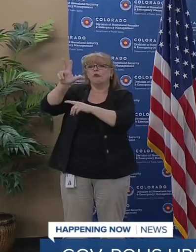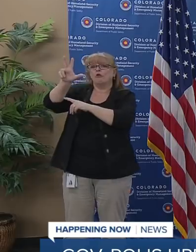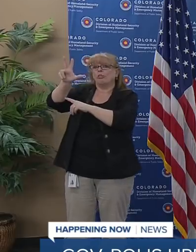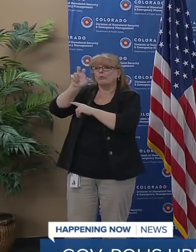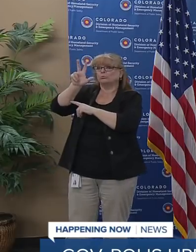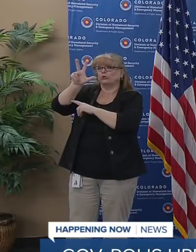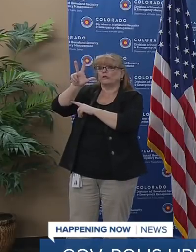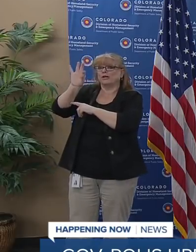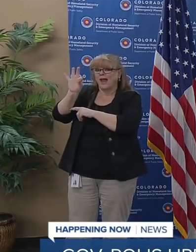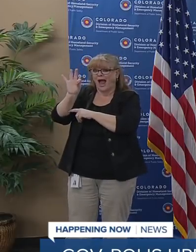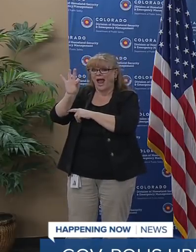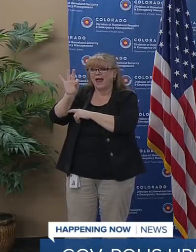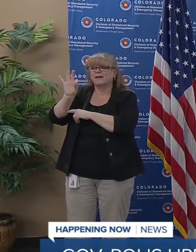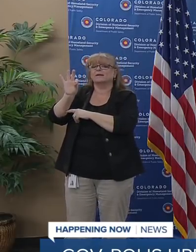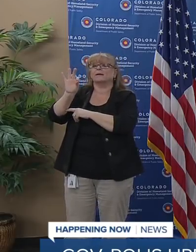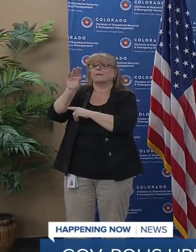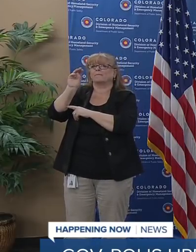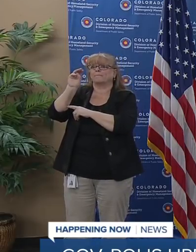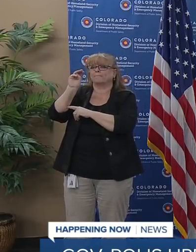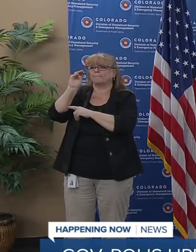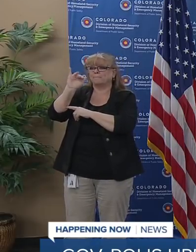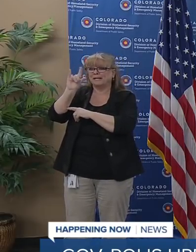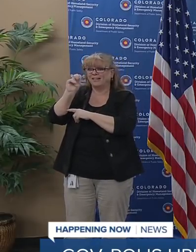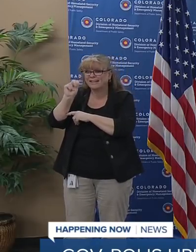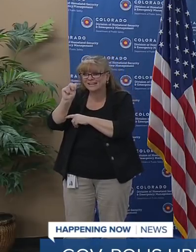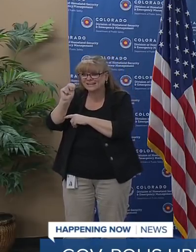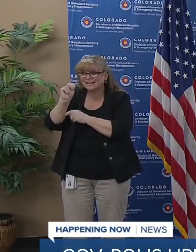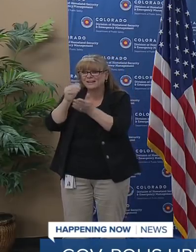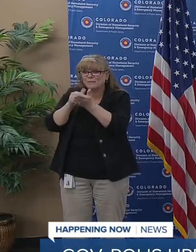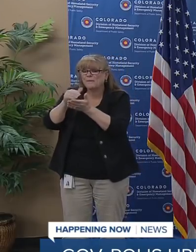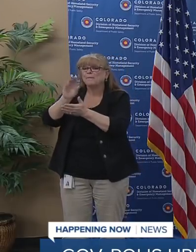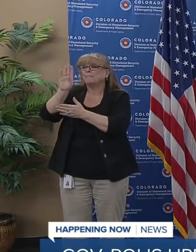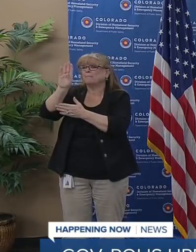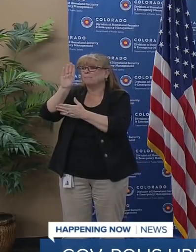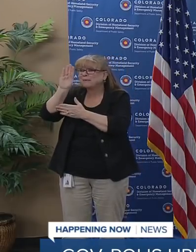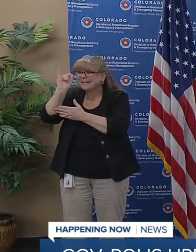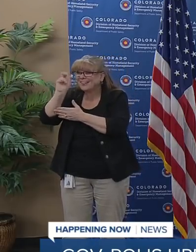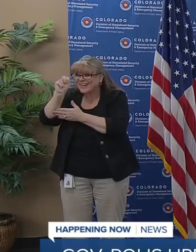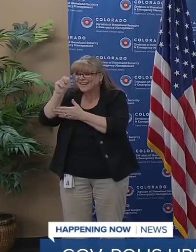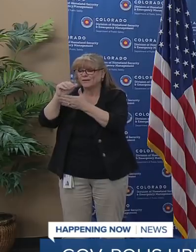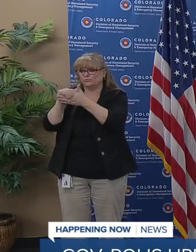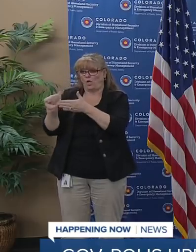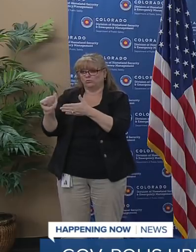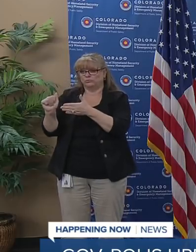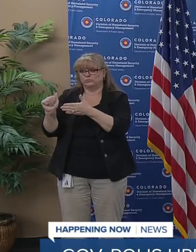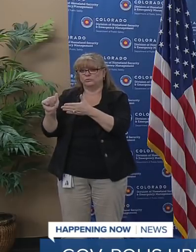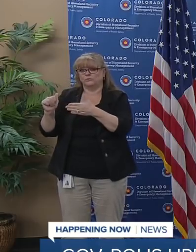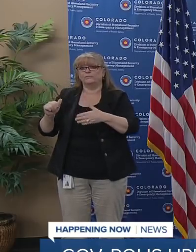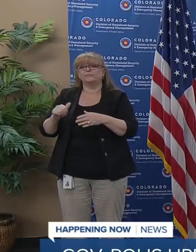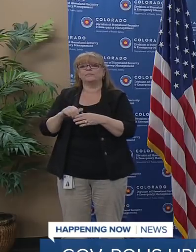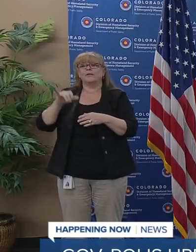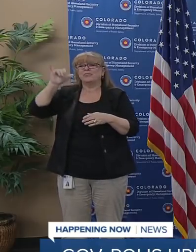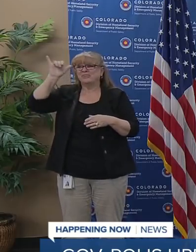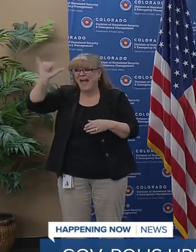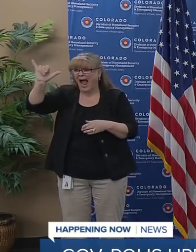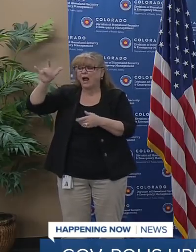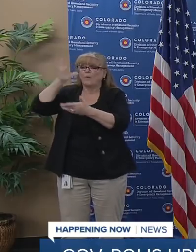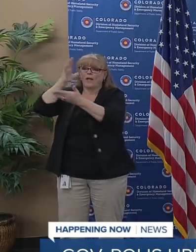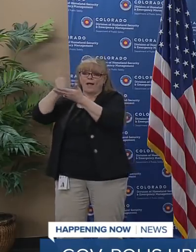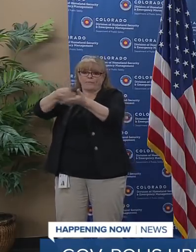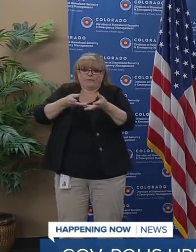will help all those businesses, especially the ones that have to be closed, don't have cash flow, workers can't go to work. It's helping them keep